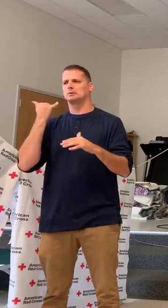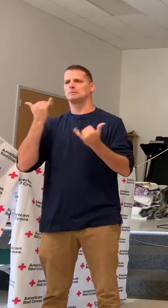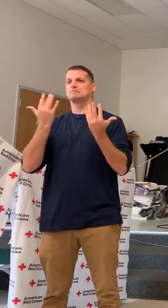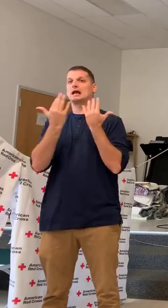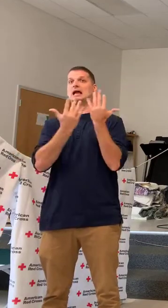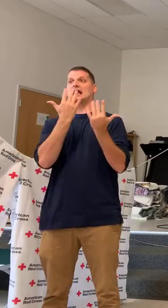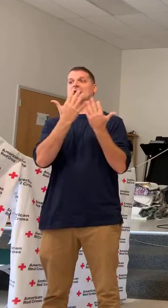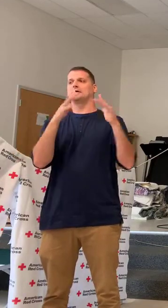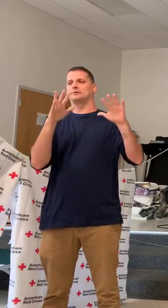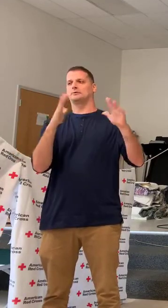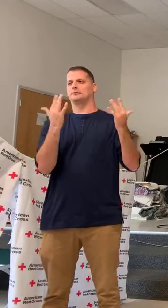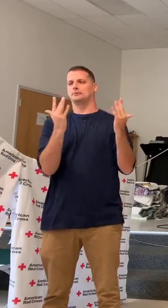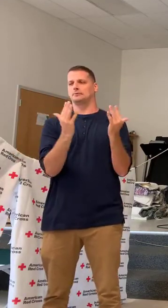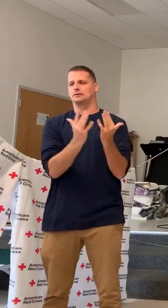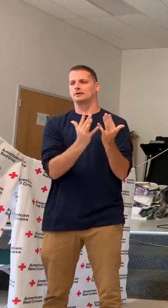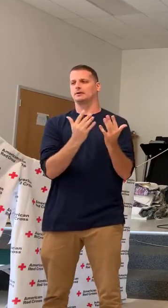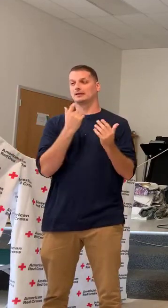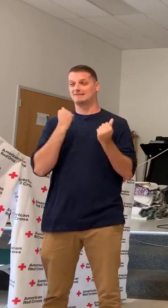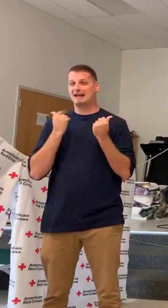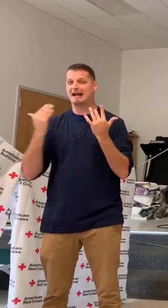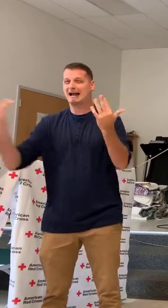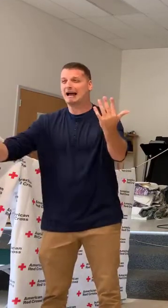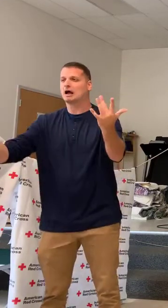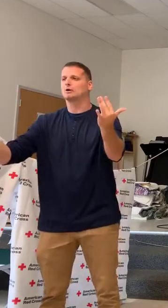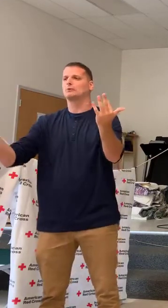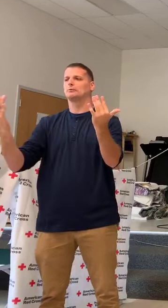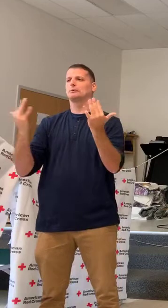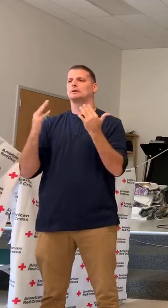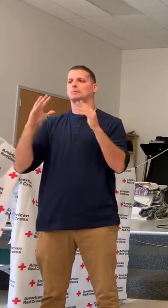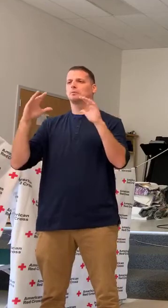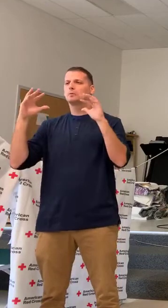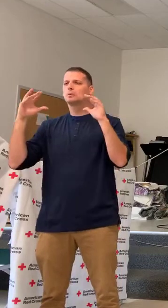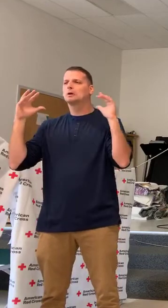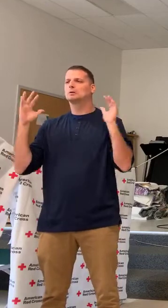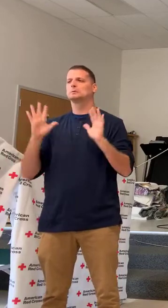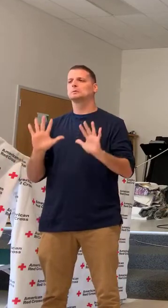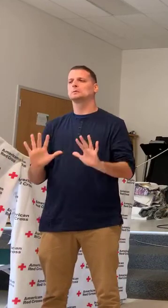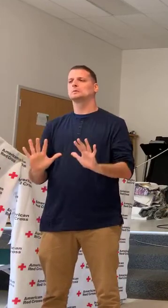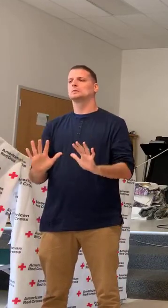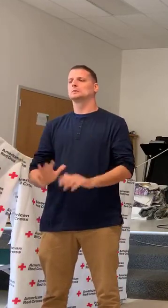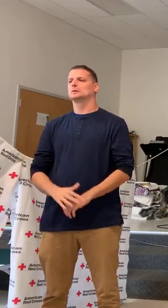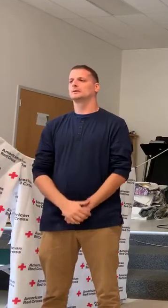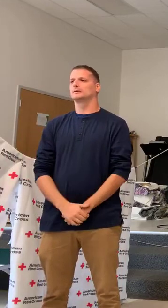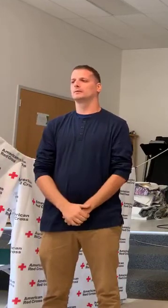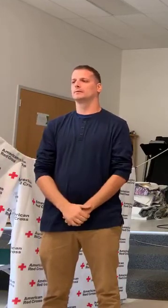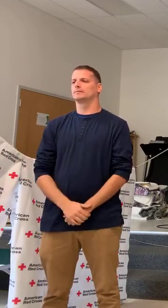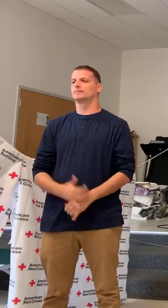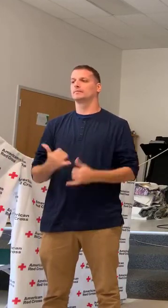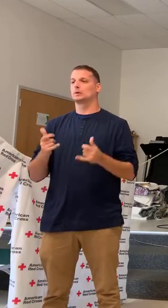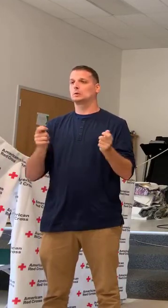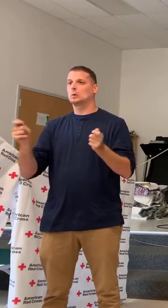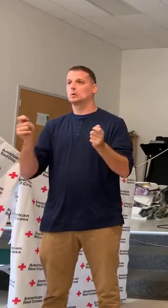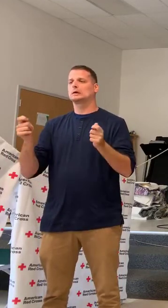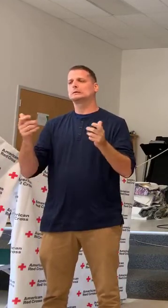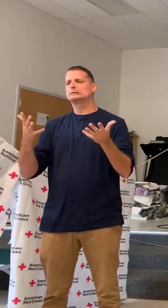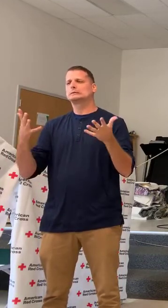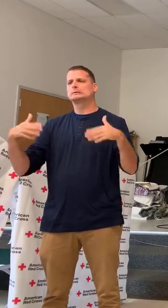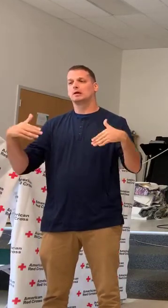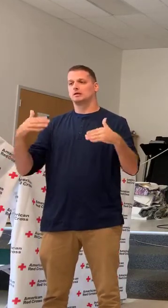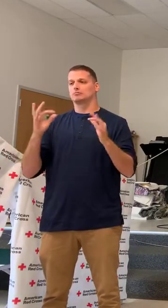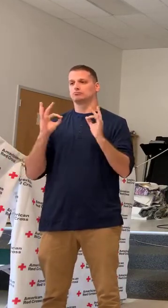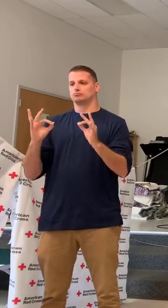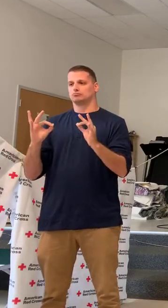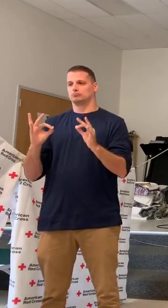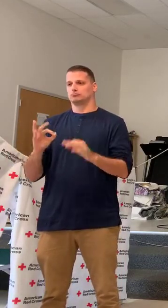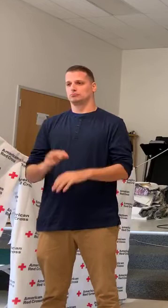not progressing. It's not moving. But we're not saying we have a really good grasp on it yet. It was a great